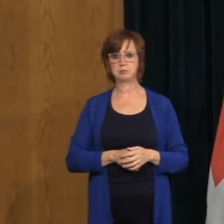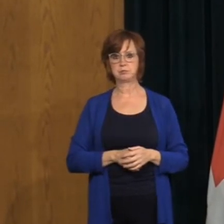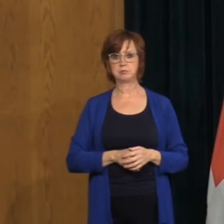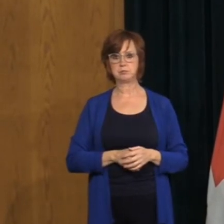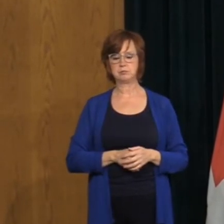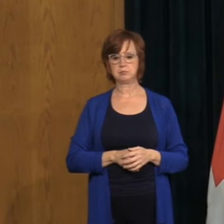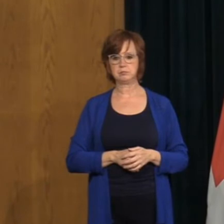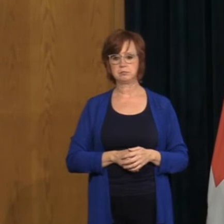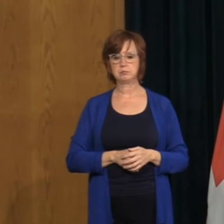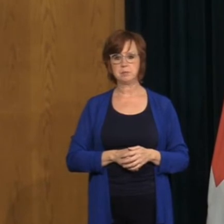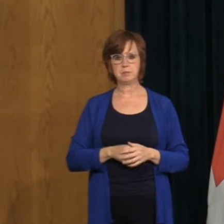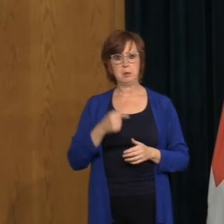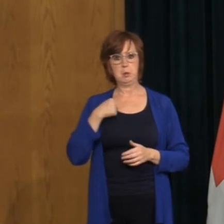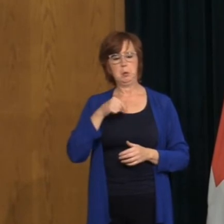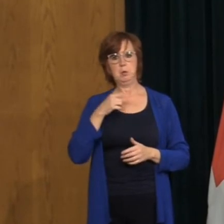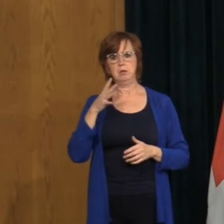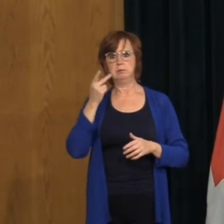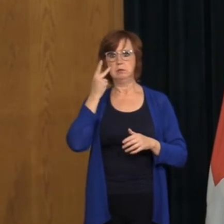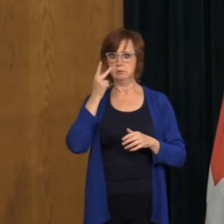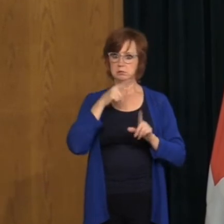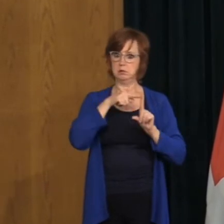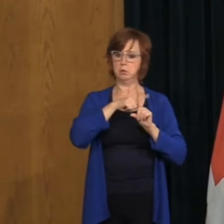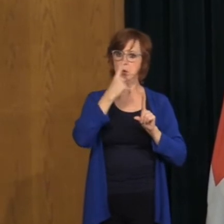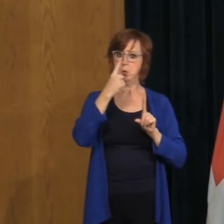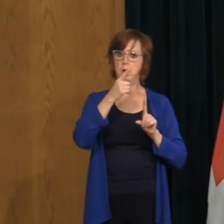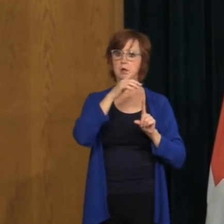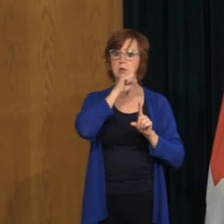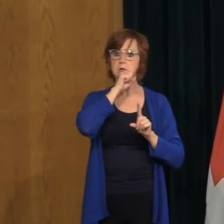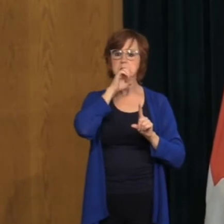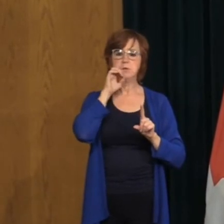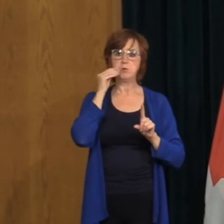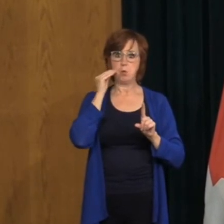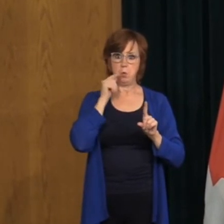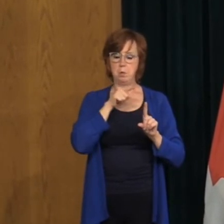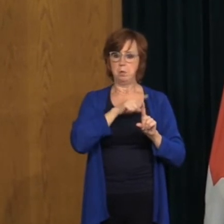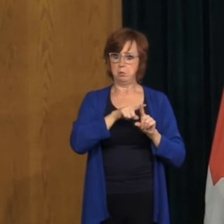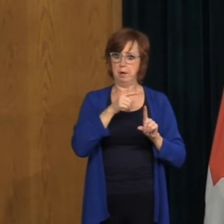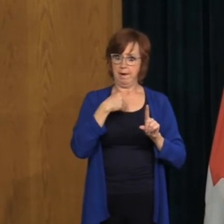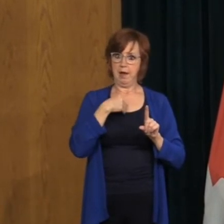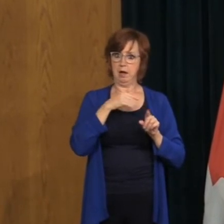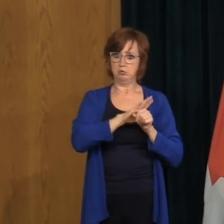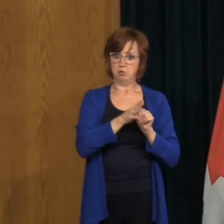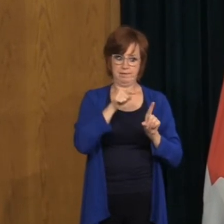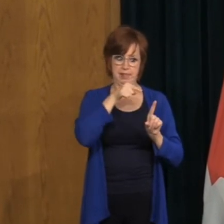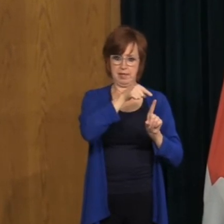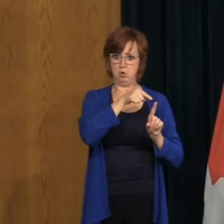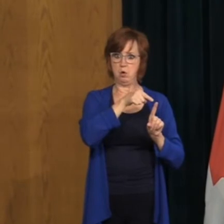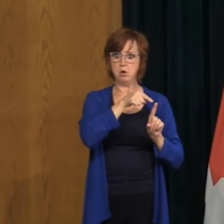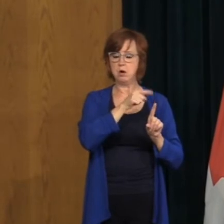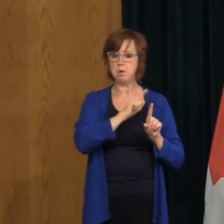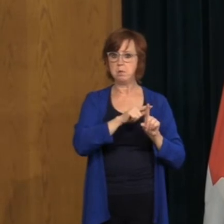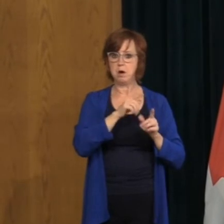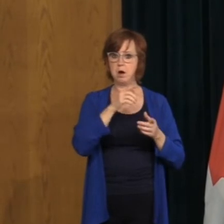in our long-term care centers, and it's only due to the hard work of our staff and the public health